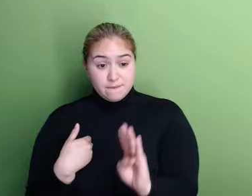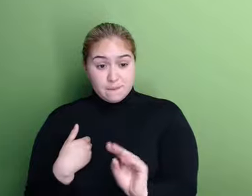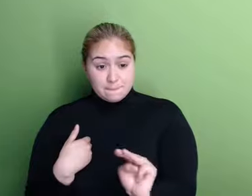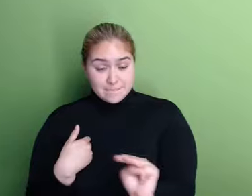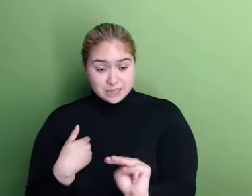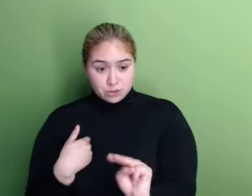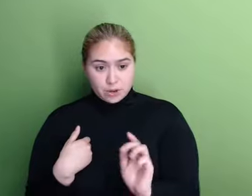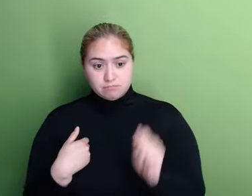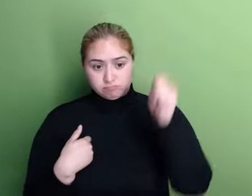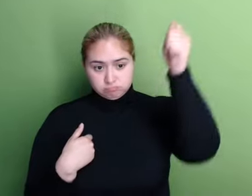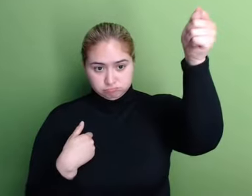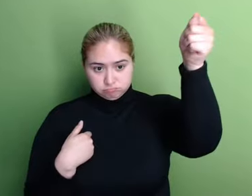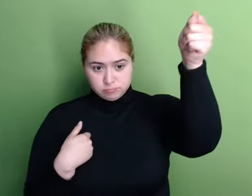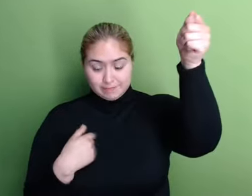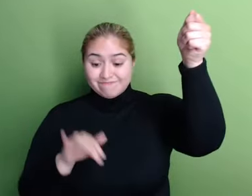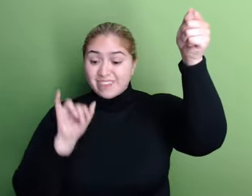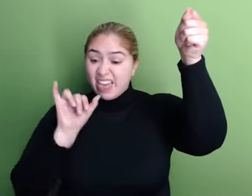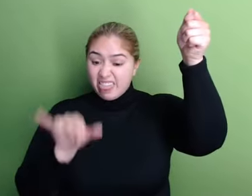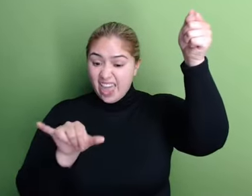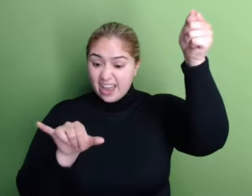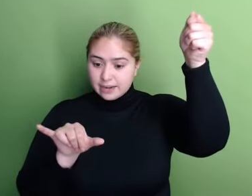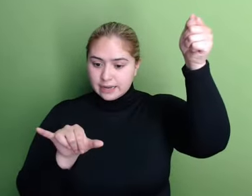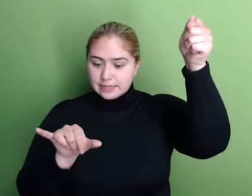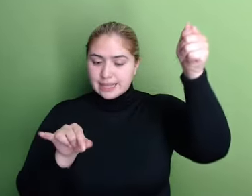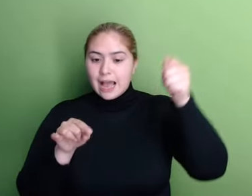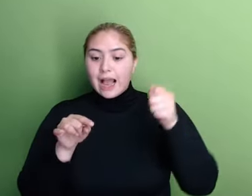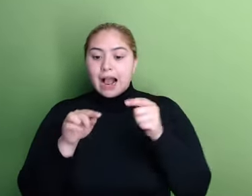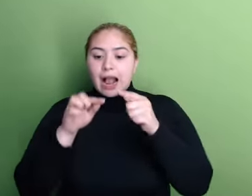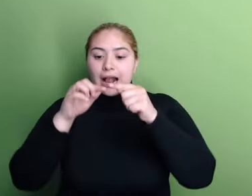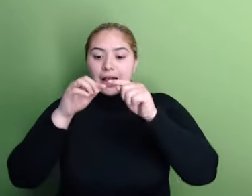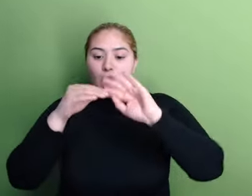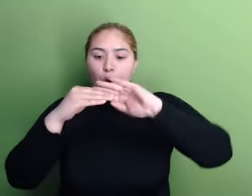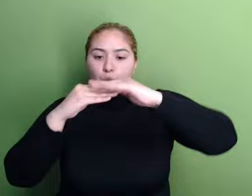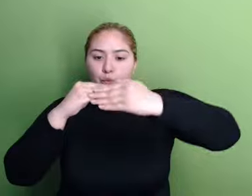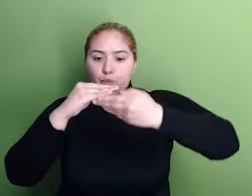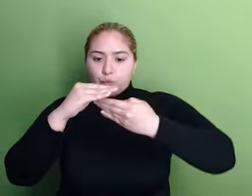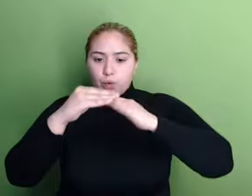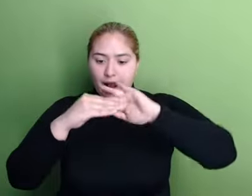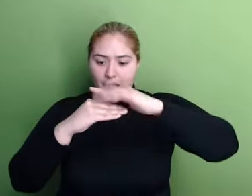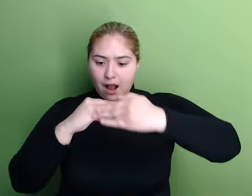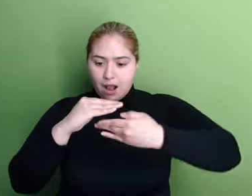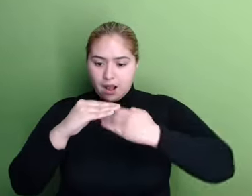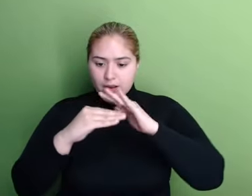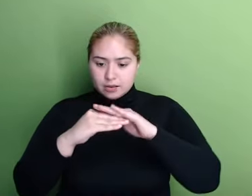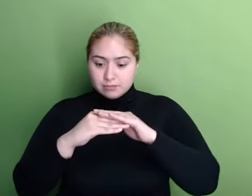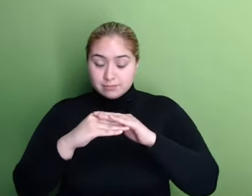The mesoderm is going to be around the endoderm. So once you guys roll it, you have to flatten it on the table.